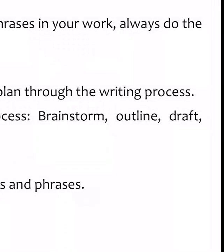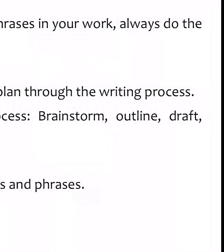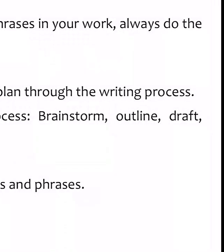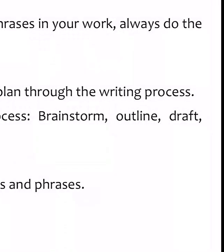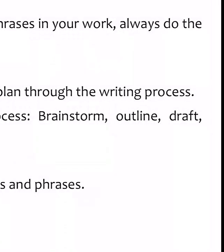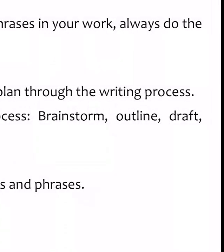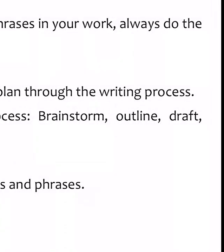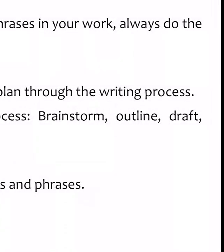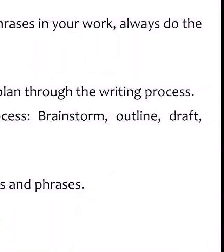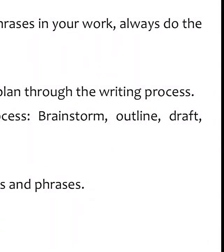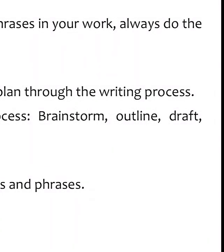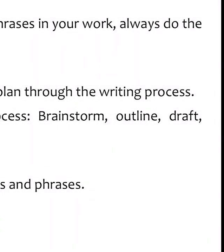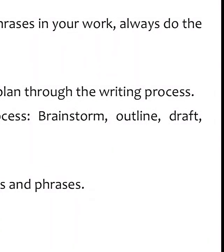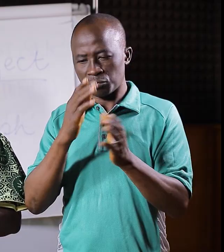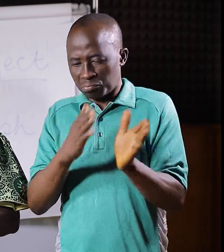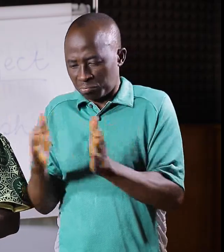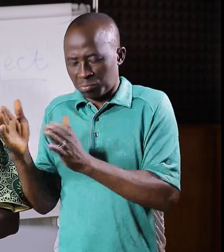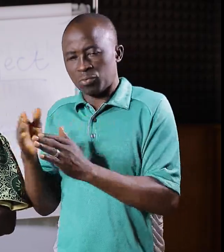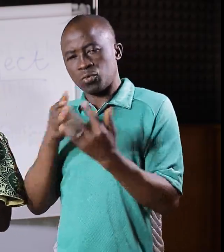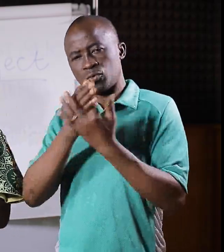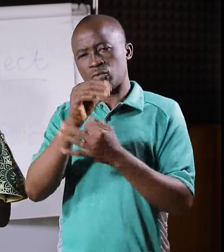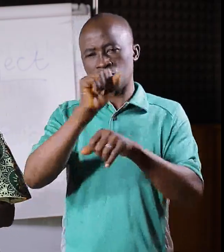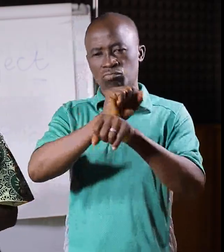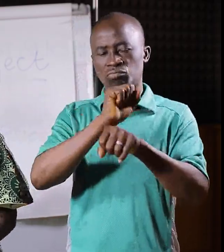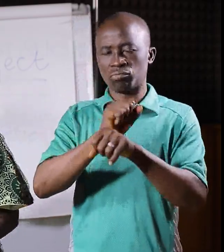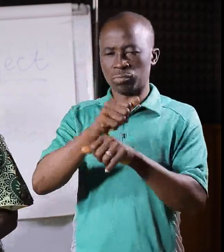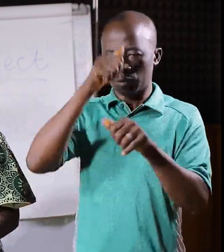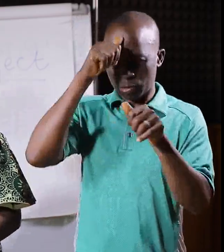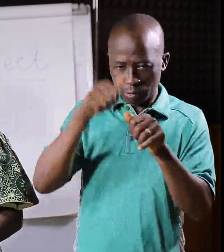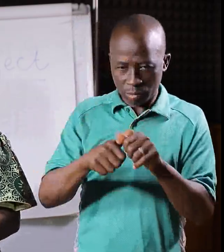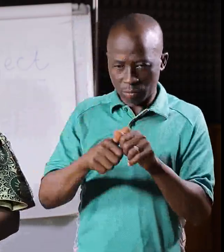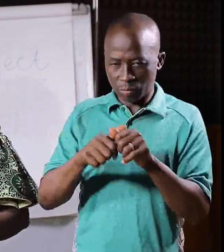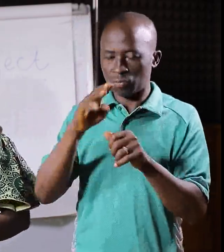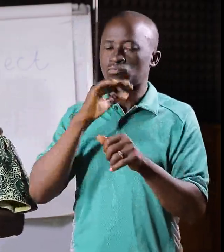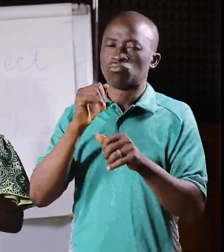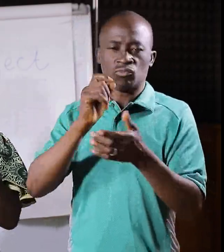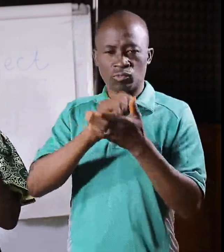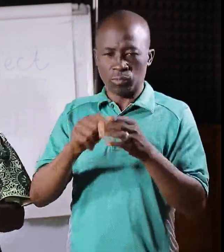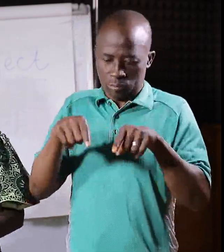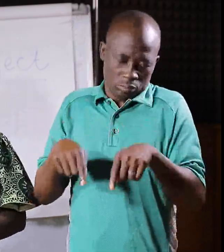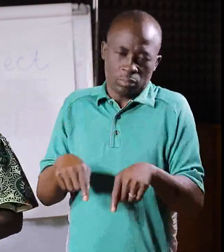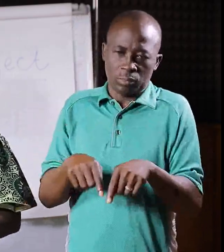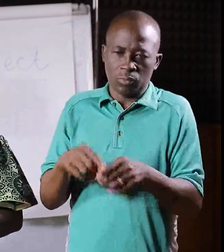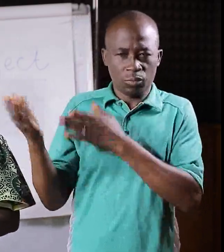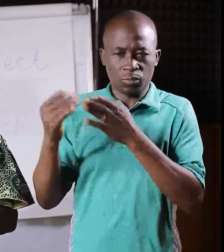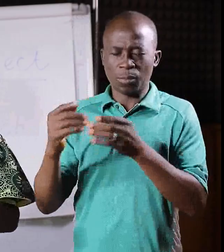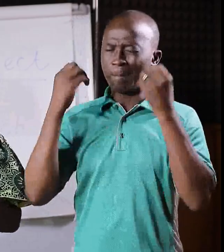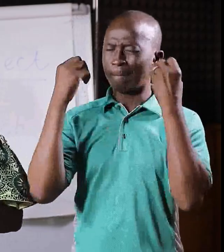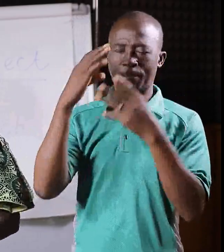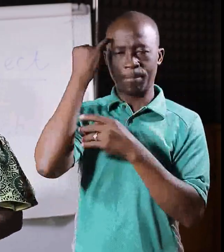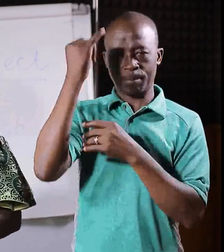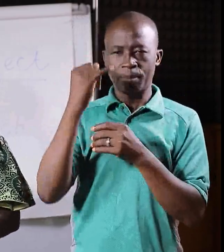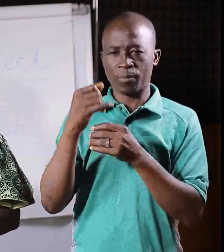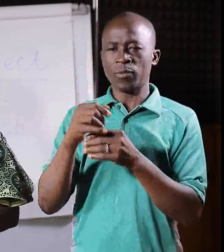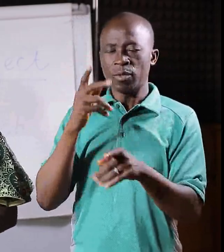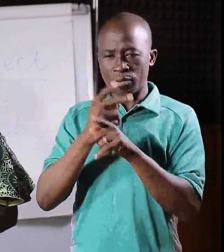as you plan through your work process. Remember, you are not writing on the spot. You are bringing so many ideas together. So bear it